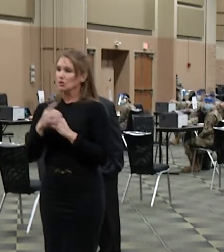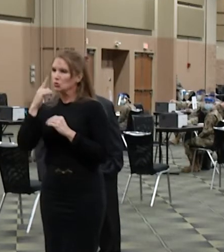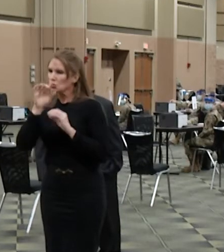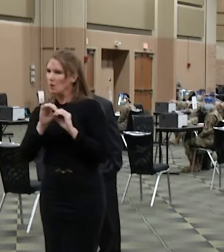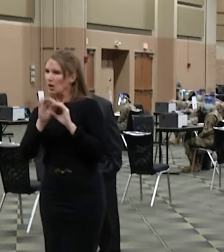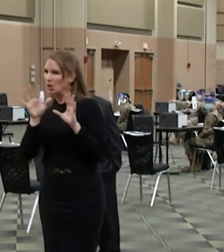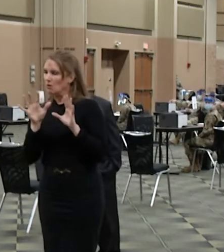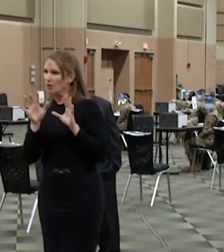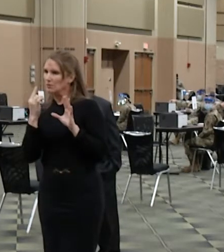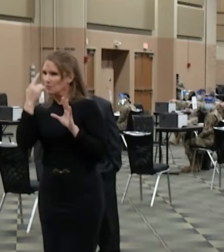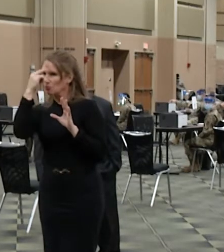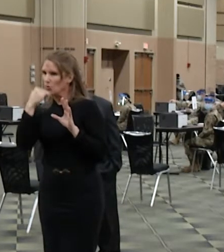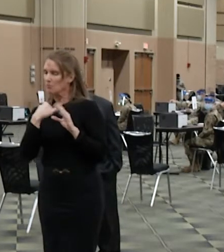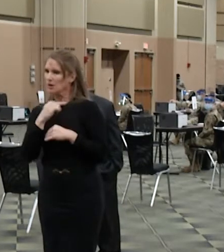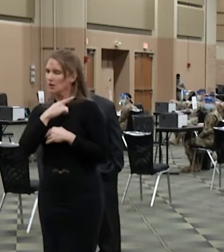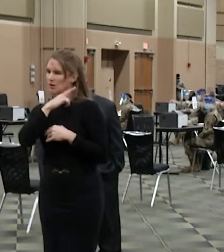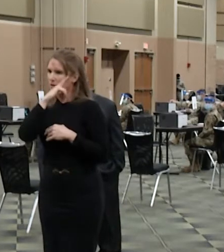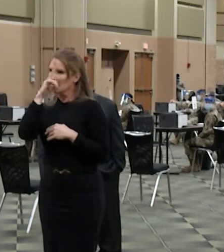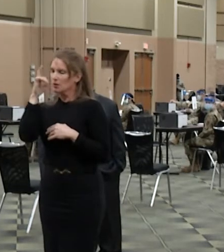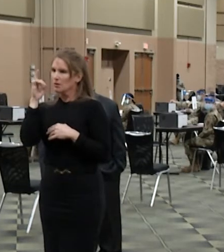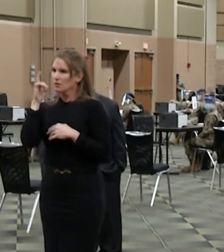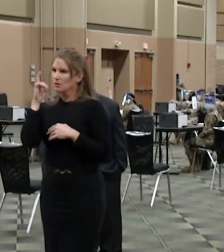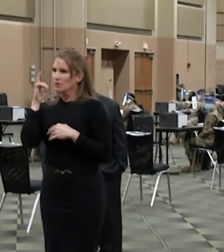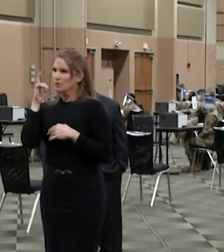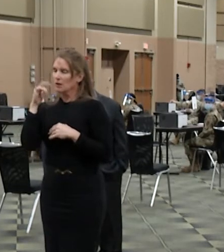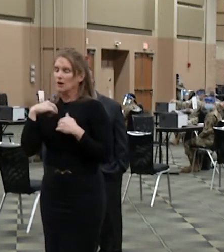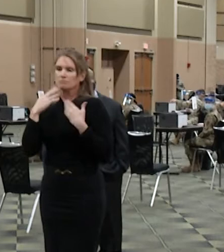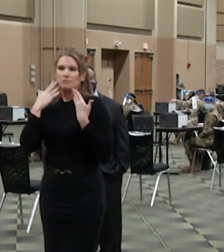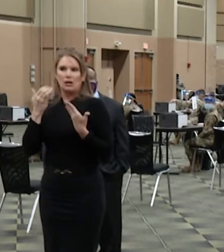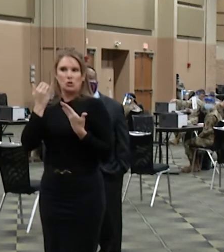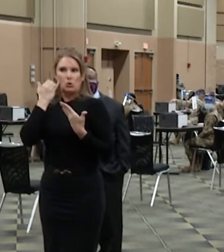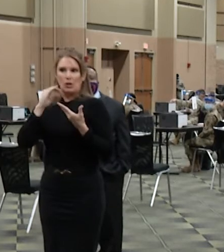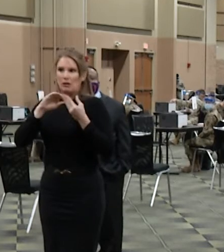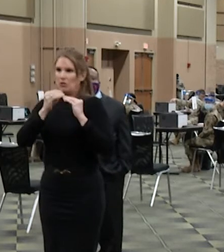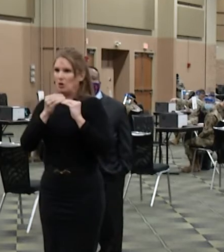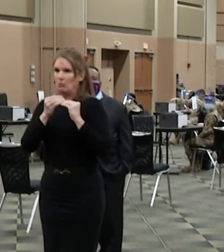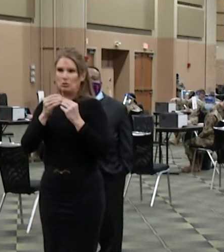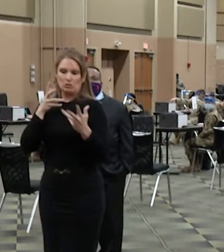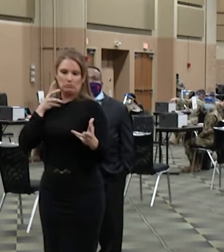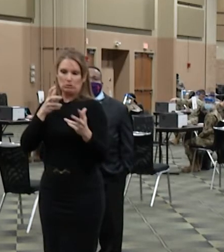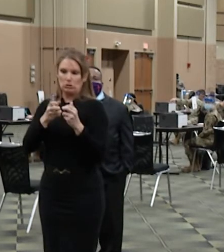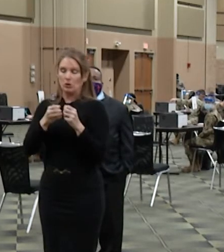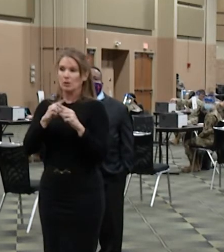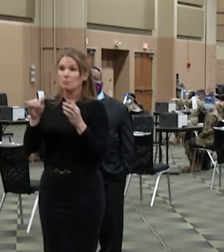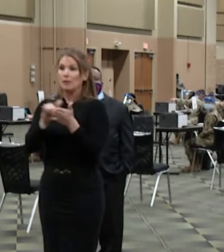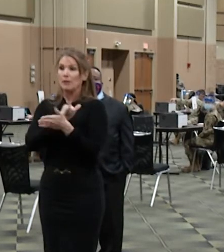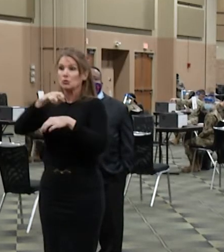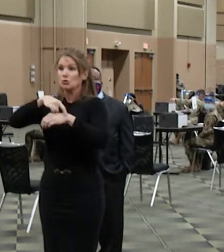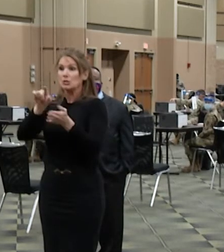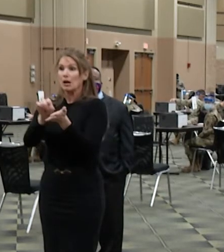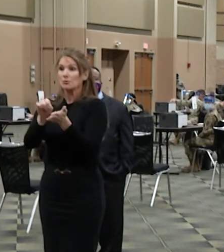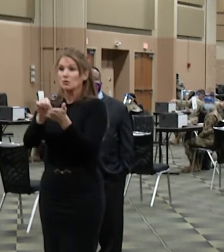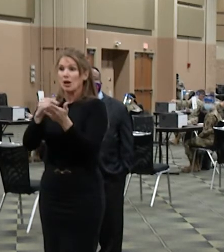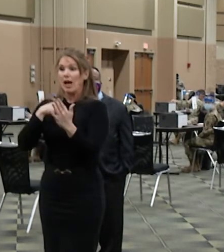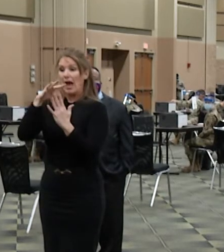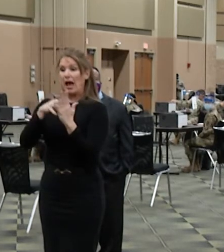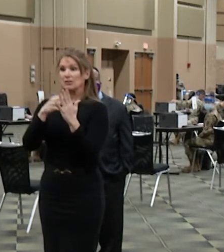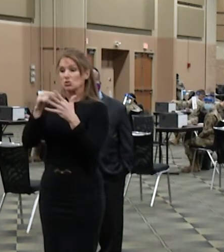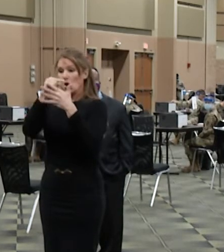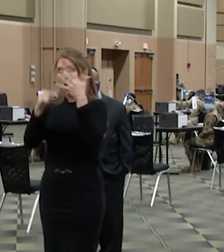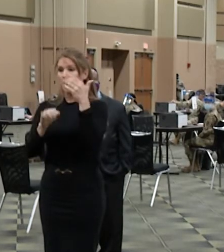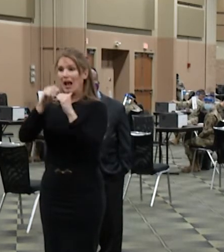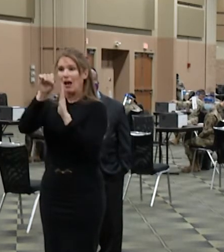clarify something for me, because Sure. and I don't know if their numbers are up to date, but the New York Times has a chart of how the states